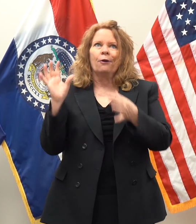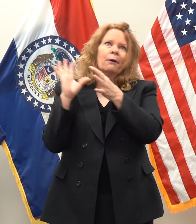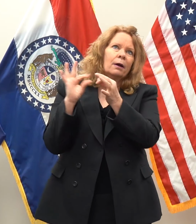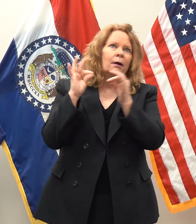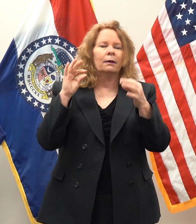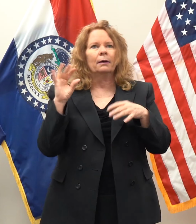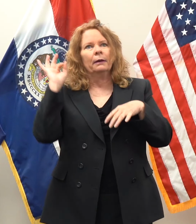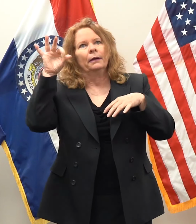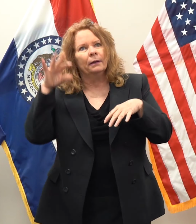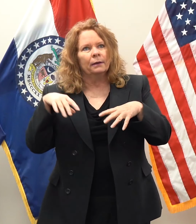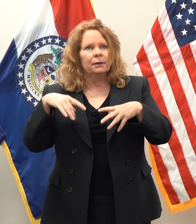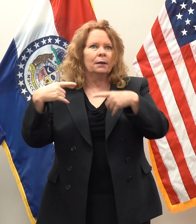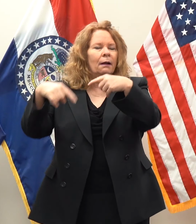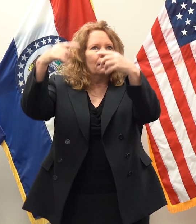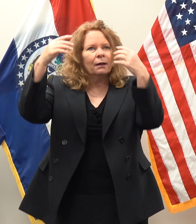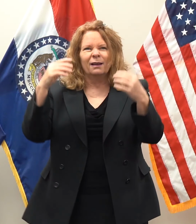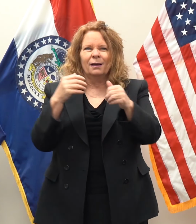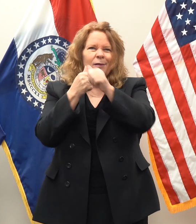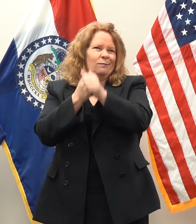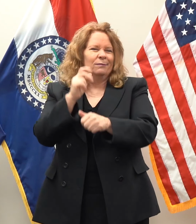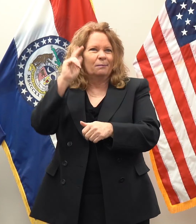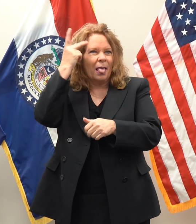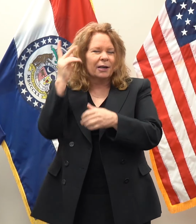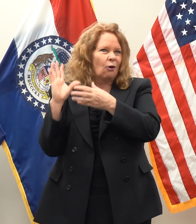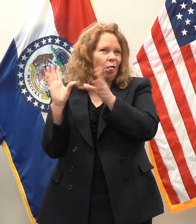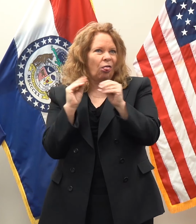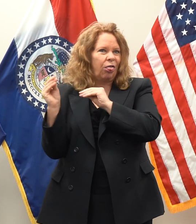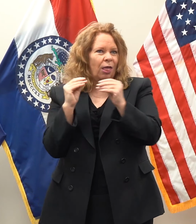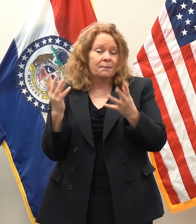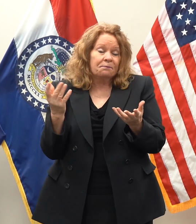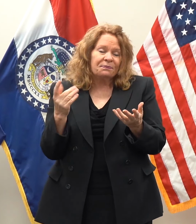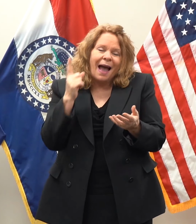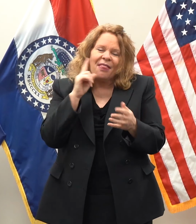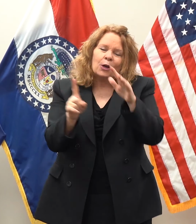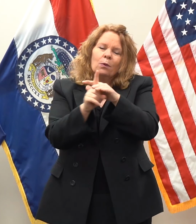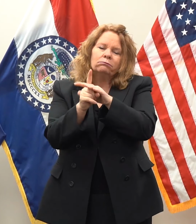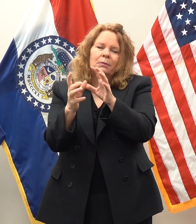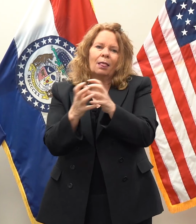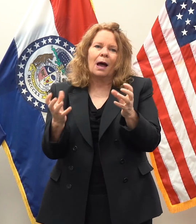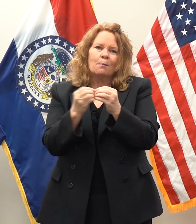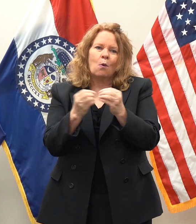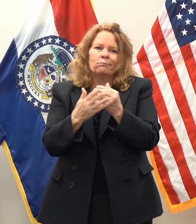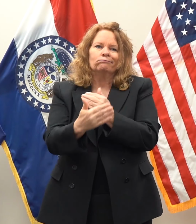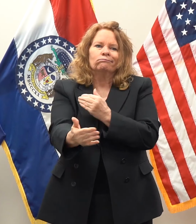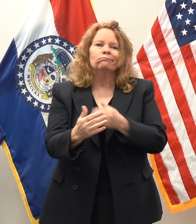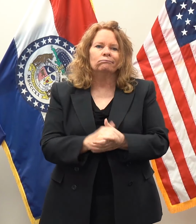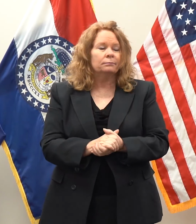all you know, political chatter, and I expect we'll hear a lot of that over the next 7 or 8